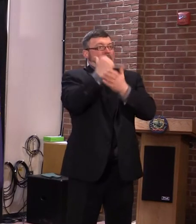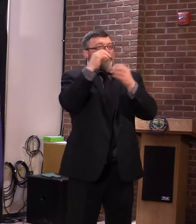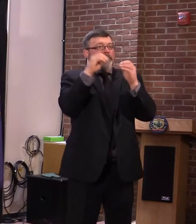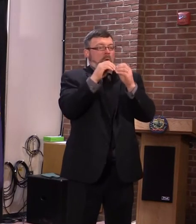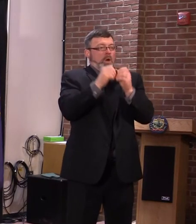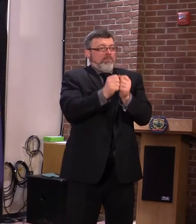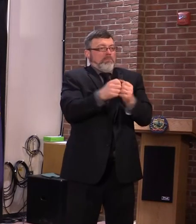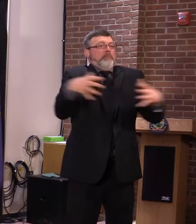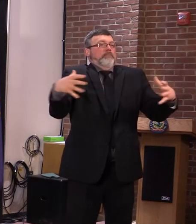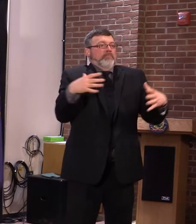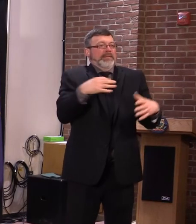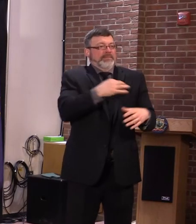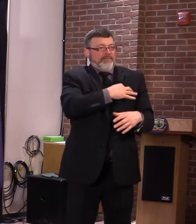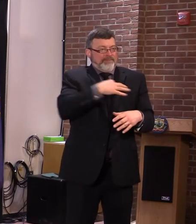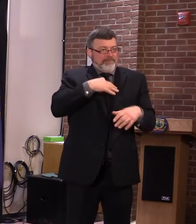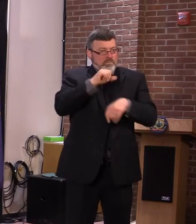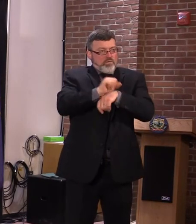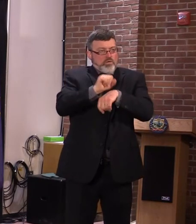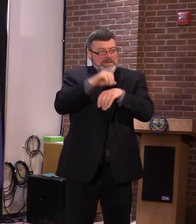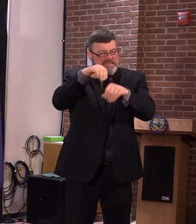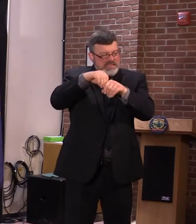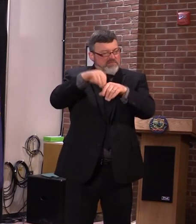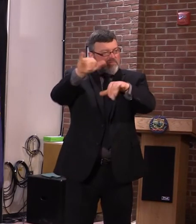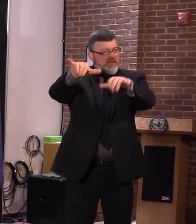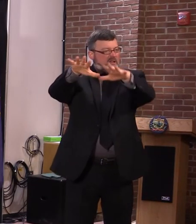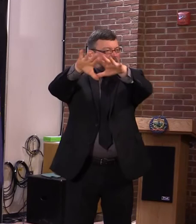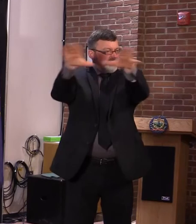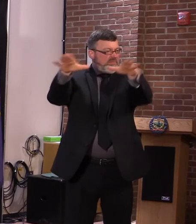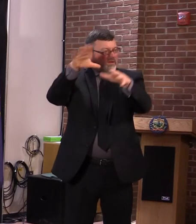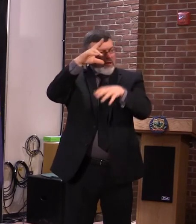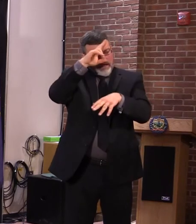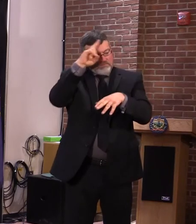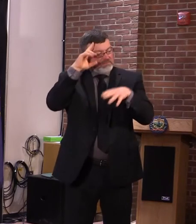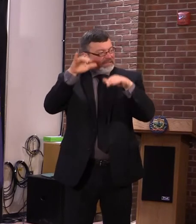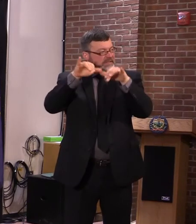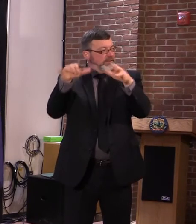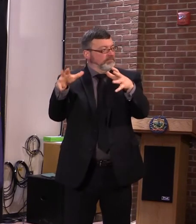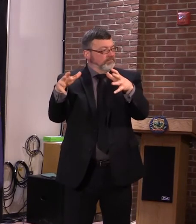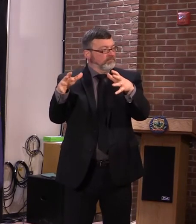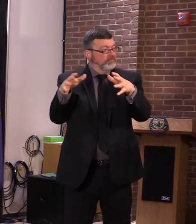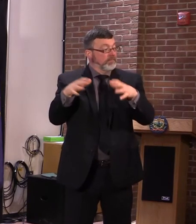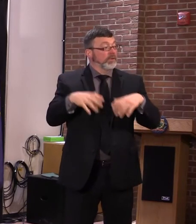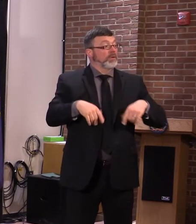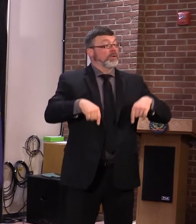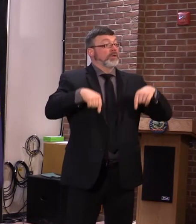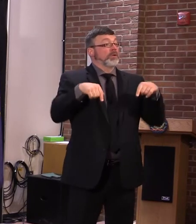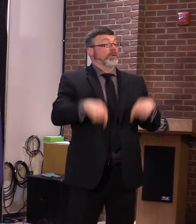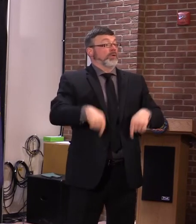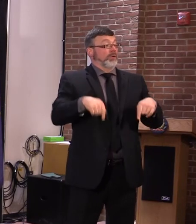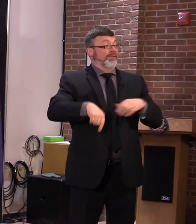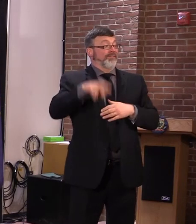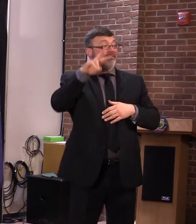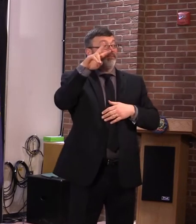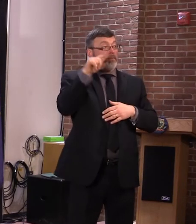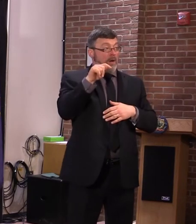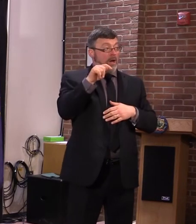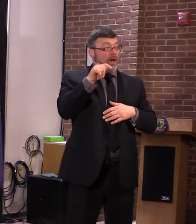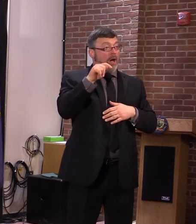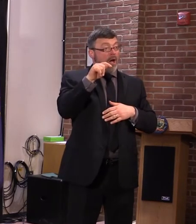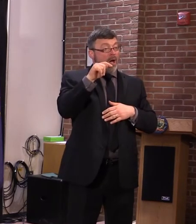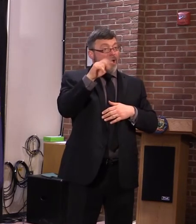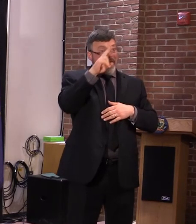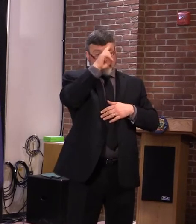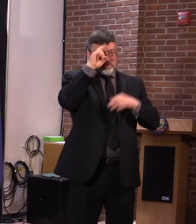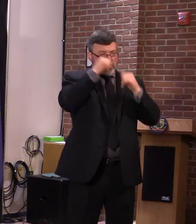the Vermont Hospital Association and others earlier this week is they are experiencing strain, but at the